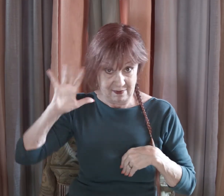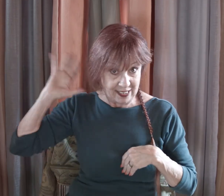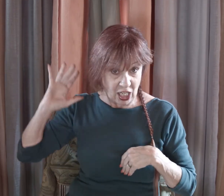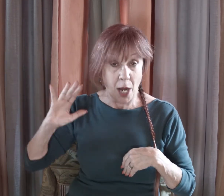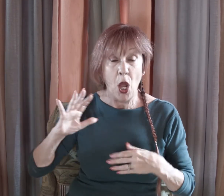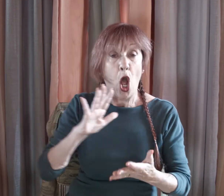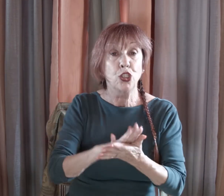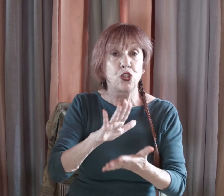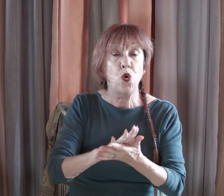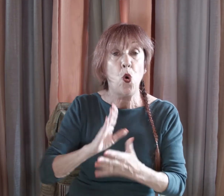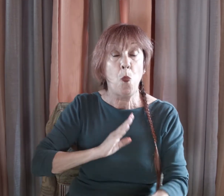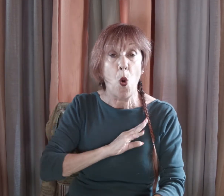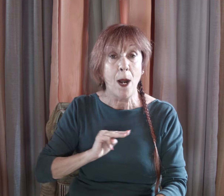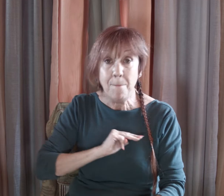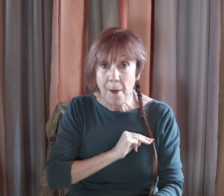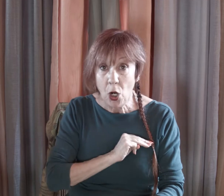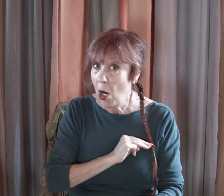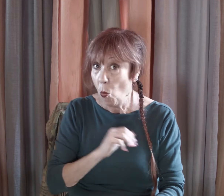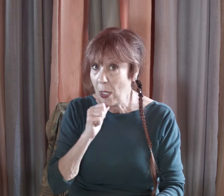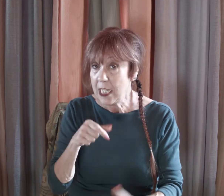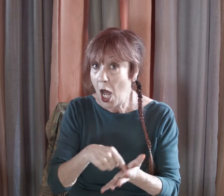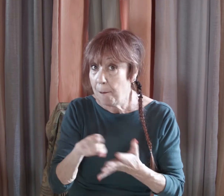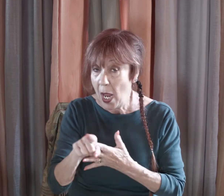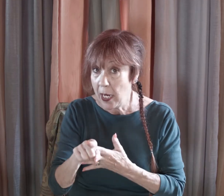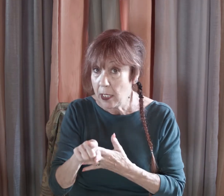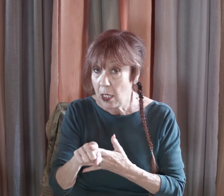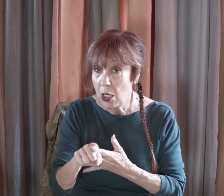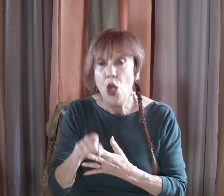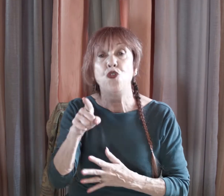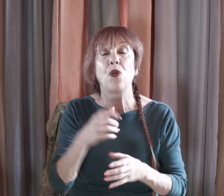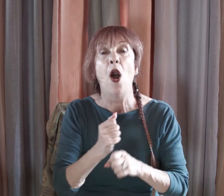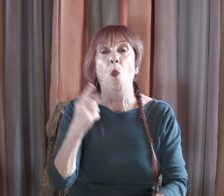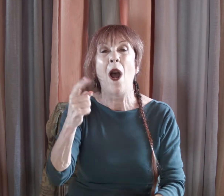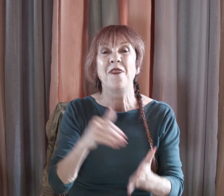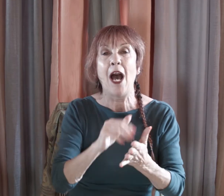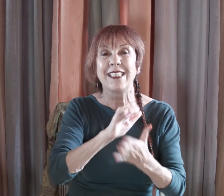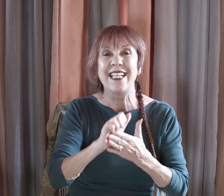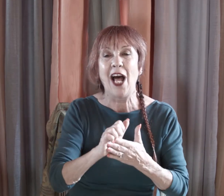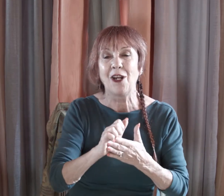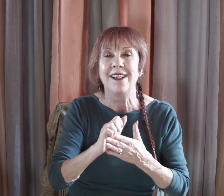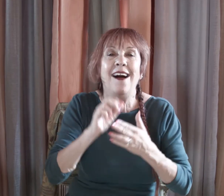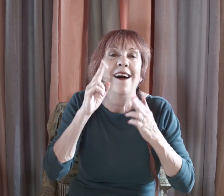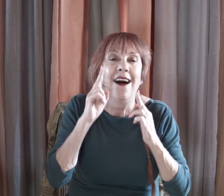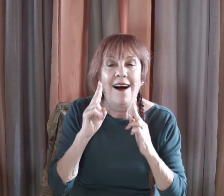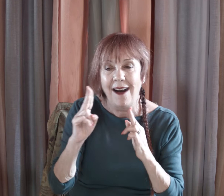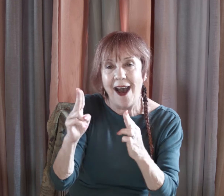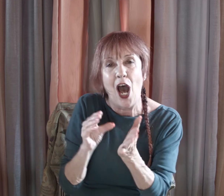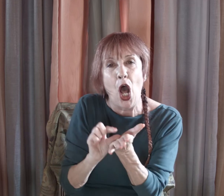noblesse oblige. You didn't get paid. You got $1,000 honorarium each month. That's what you got. So I had managed to